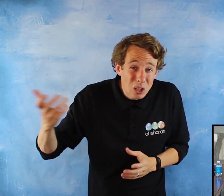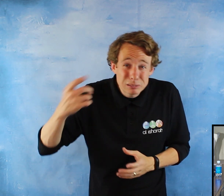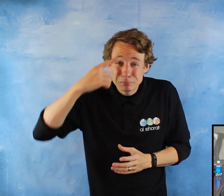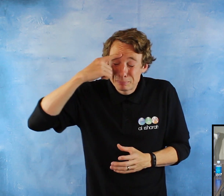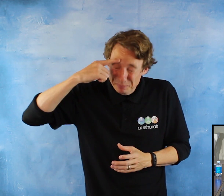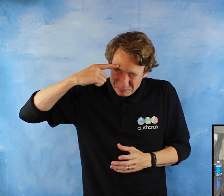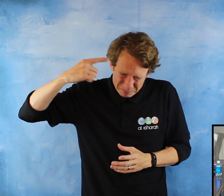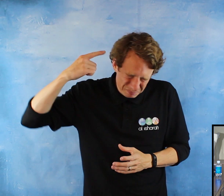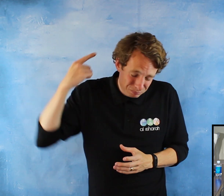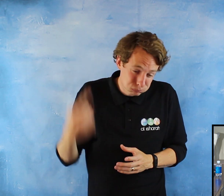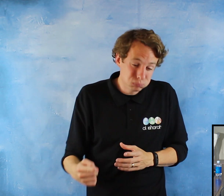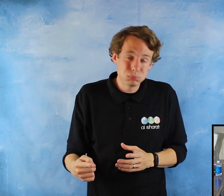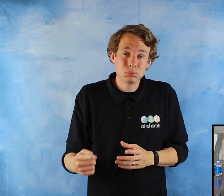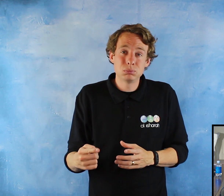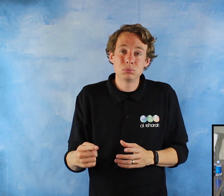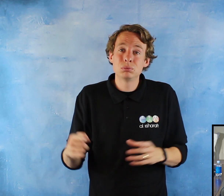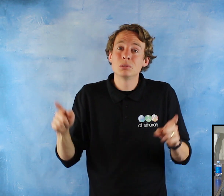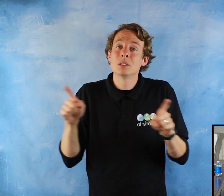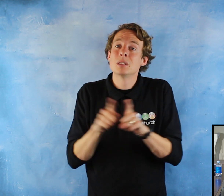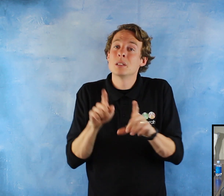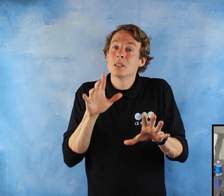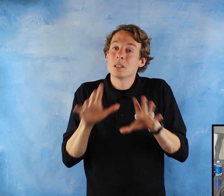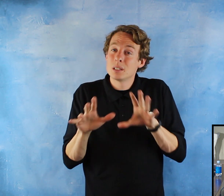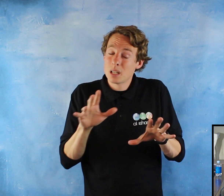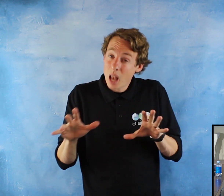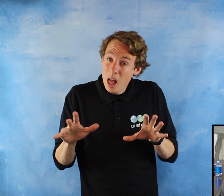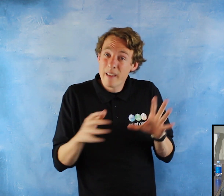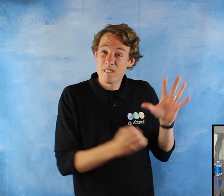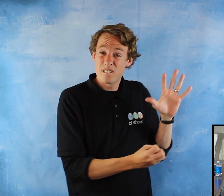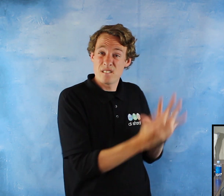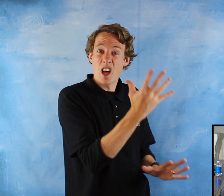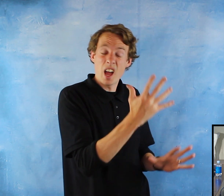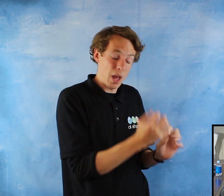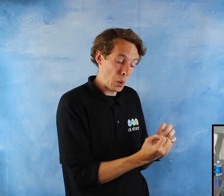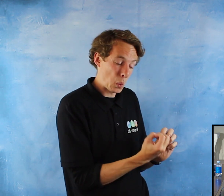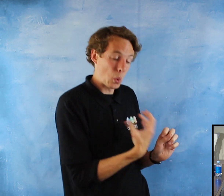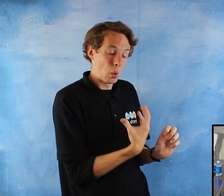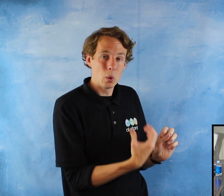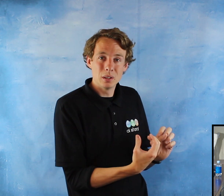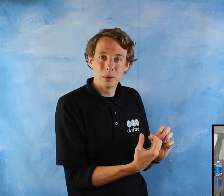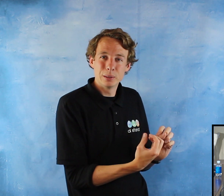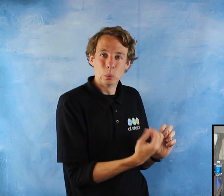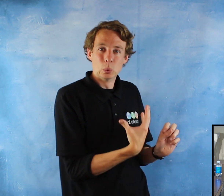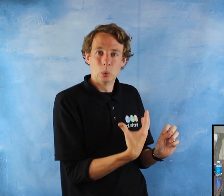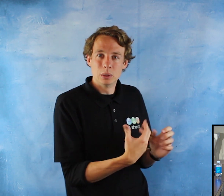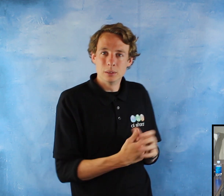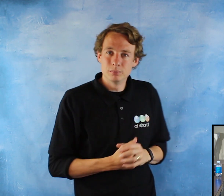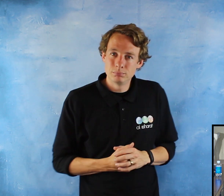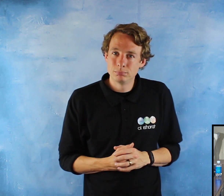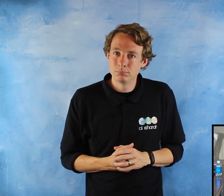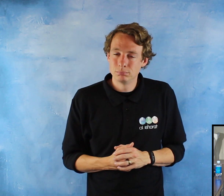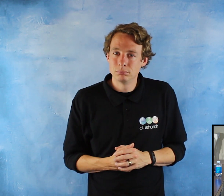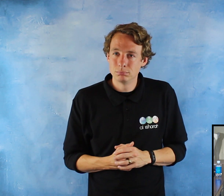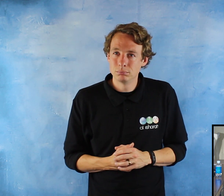is intense, delay the dhuhr prayer until it gets cooler. The hadith is saying that